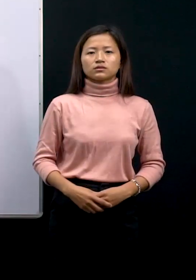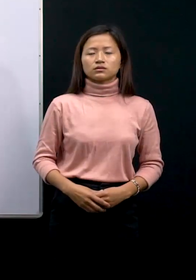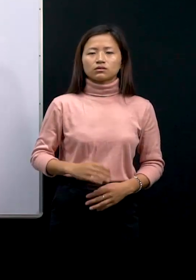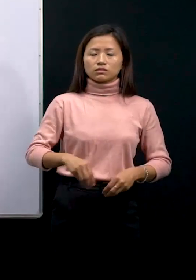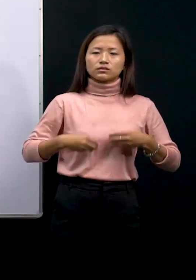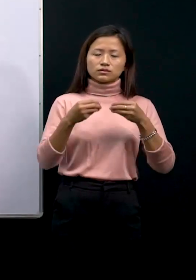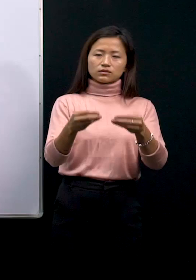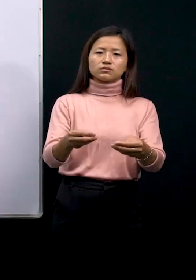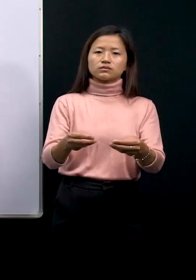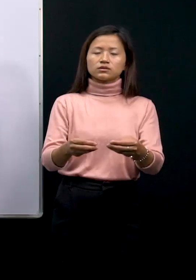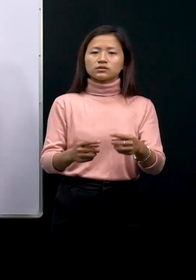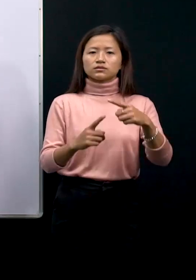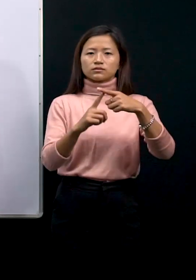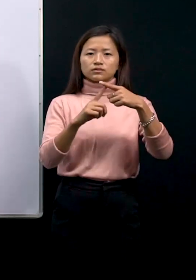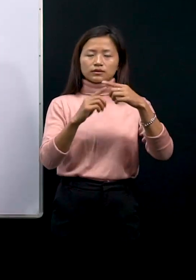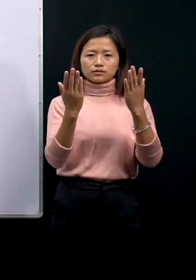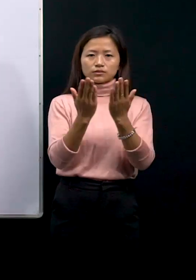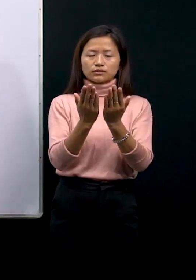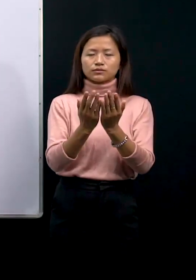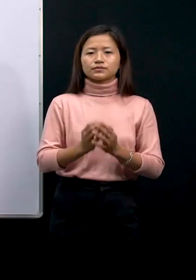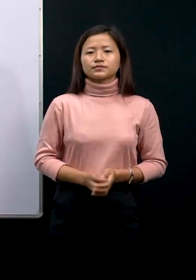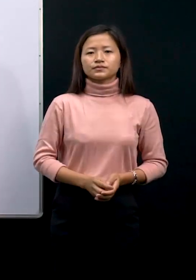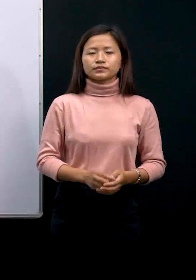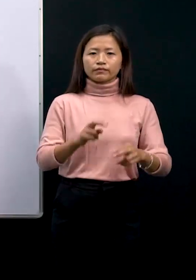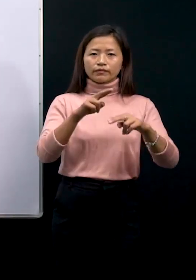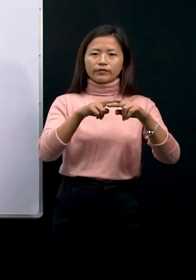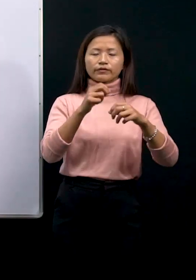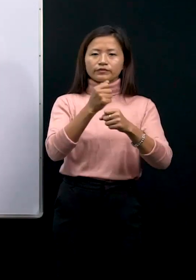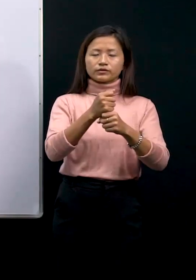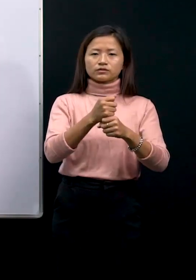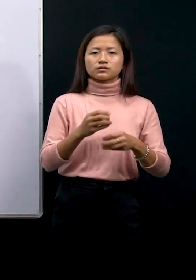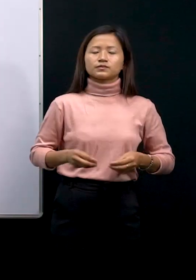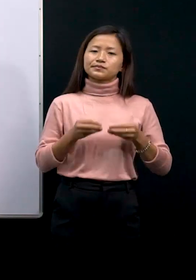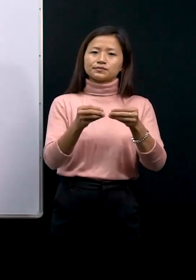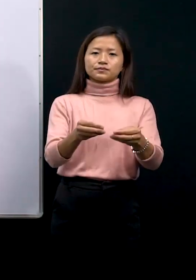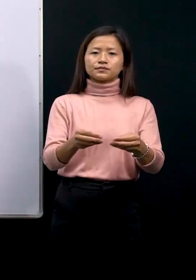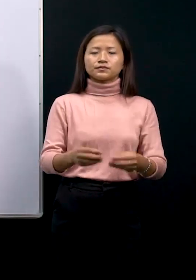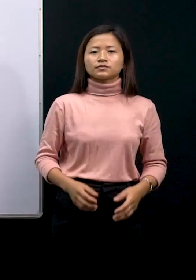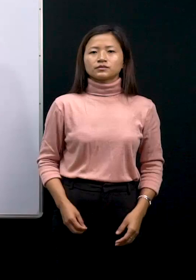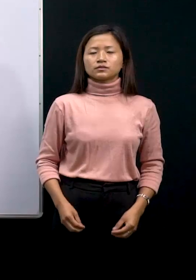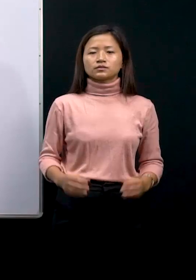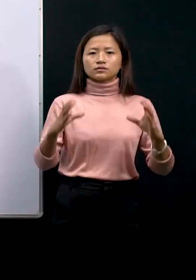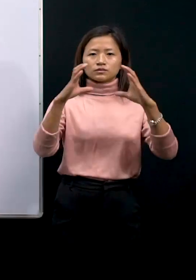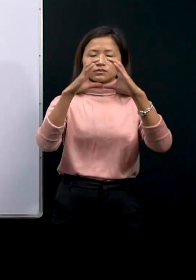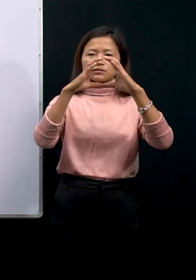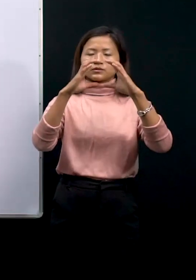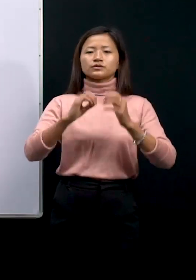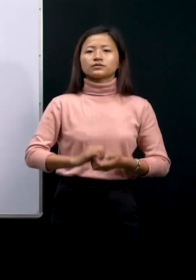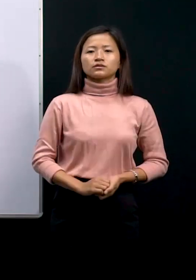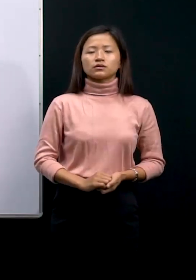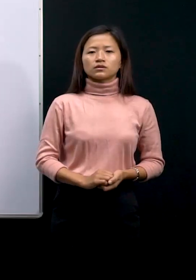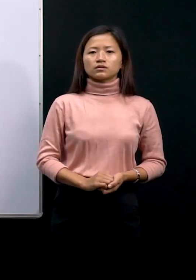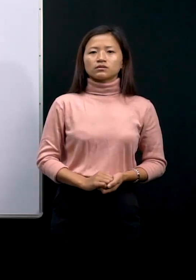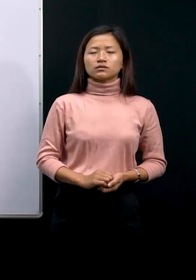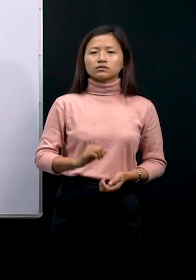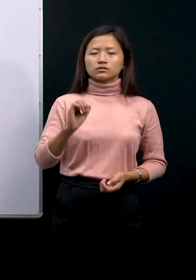given in your textbook, the figure is already given. A circle, a quadrilateral circumscribe,